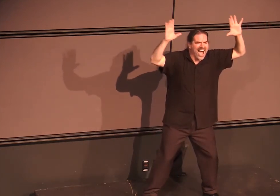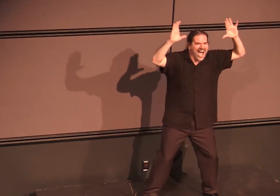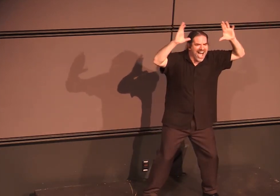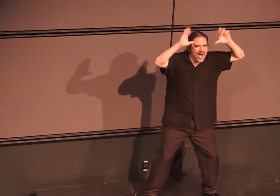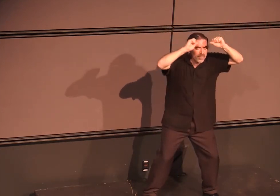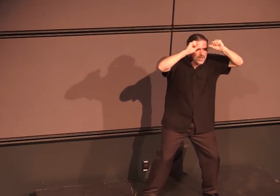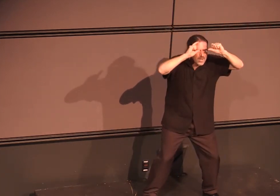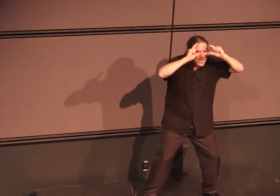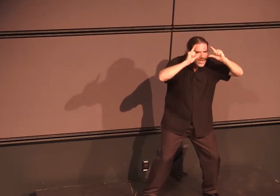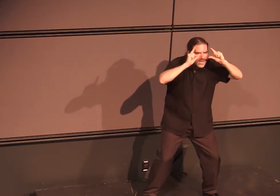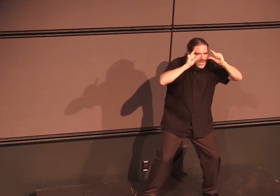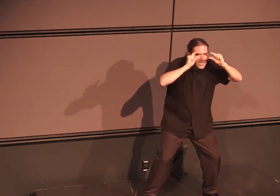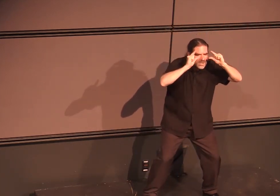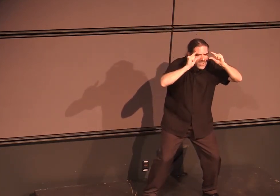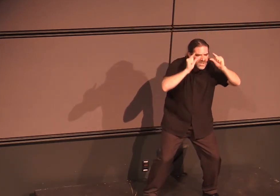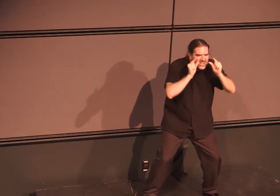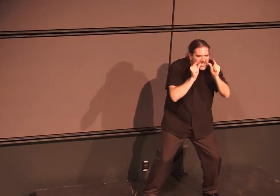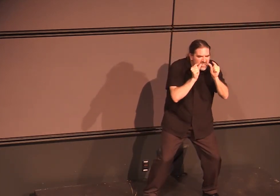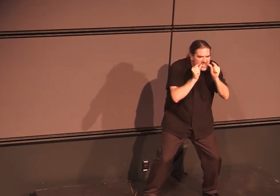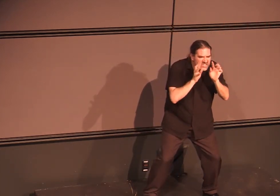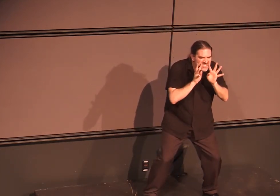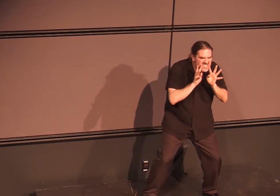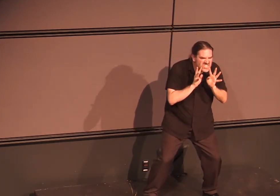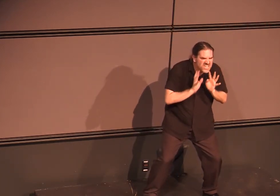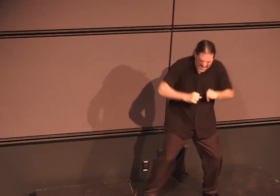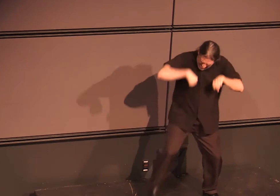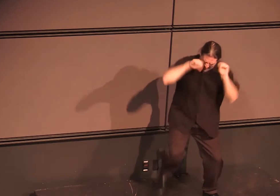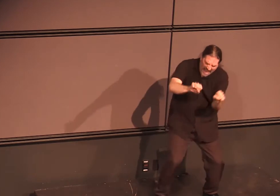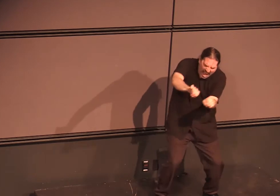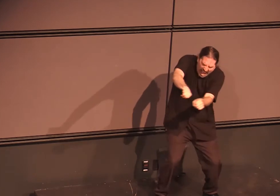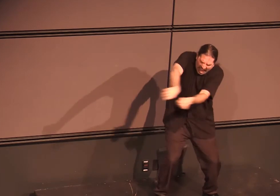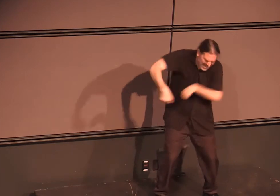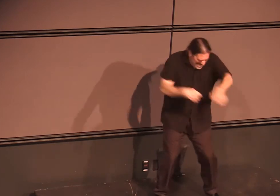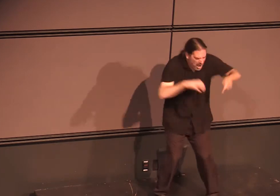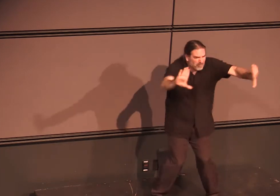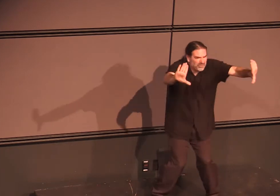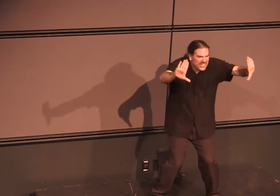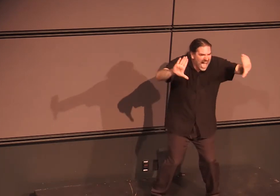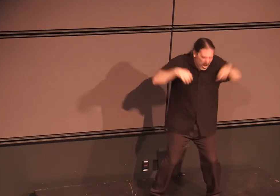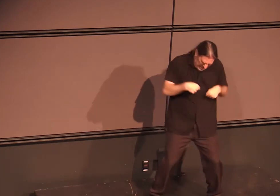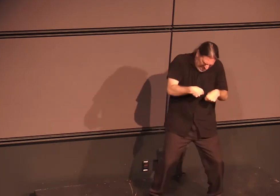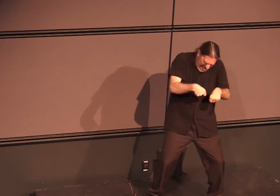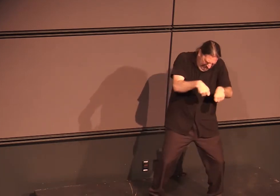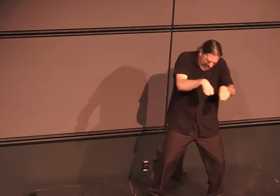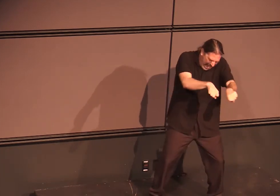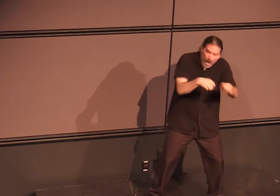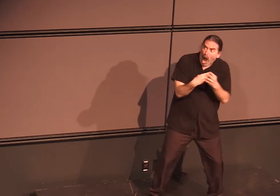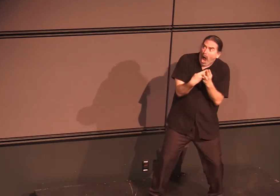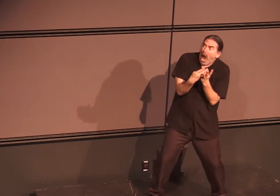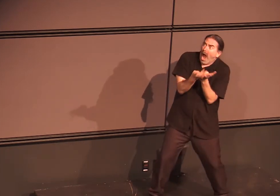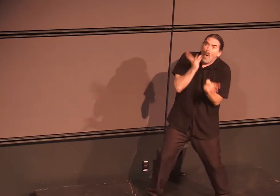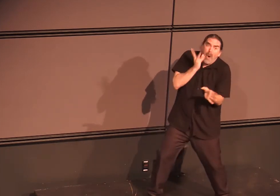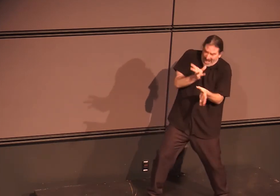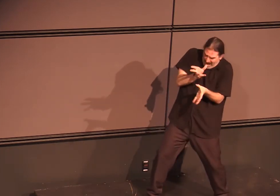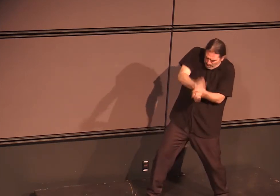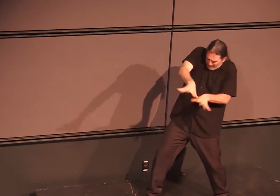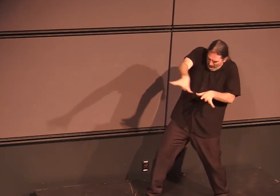now, in the tunnel. Charlie launches up towards cards, spilling rice